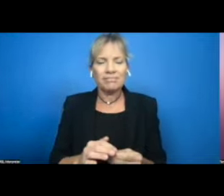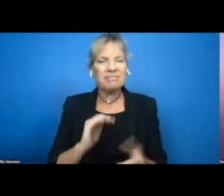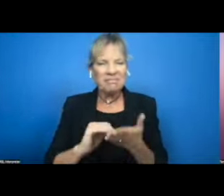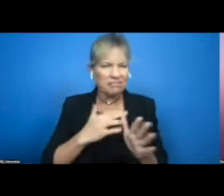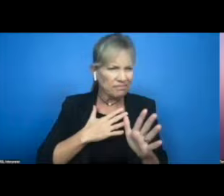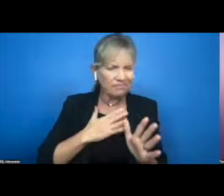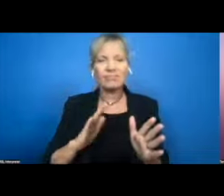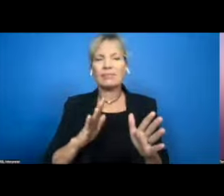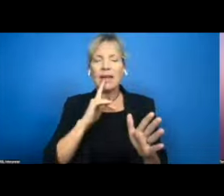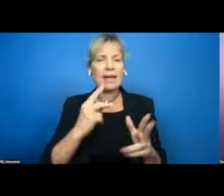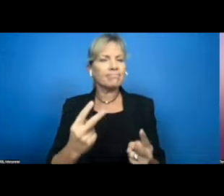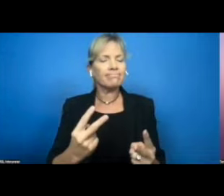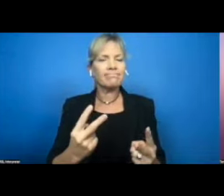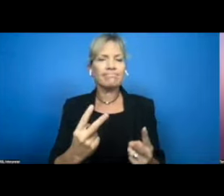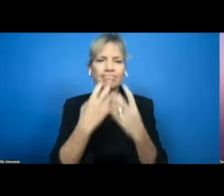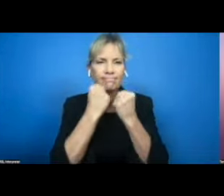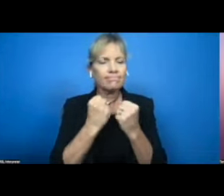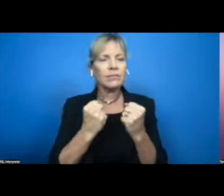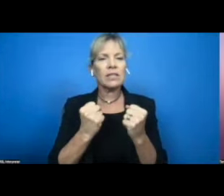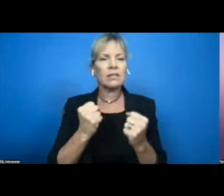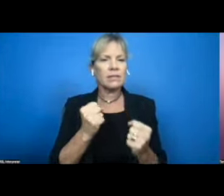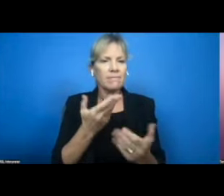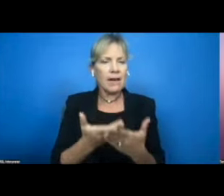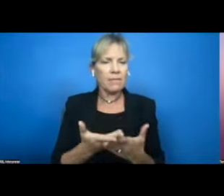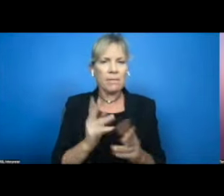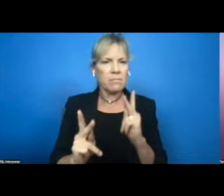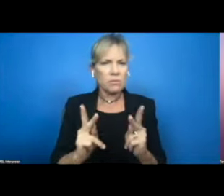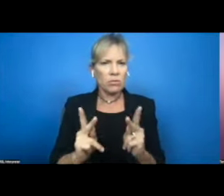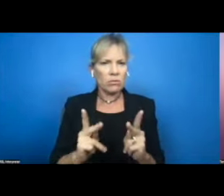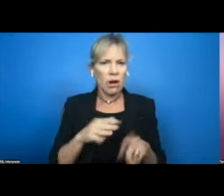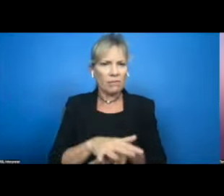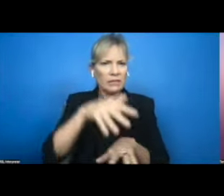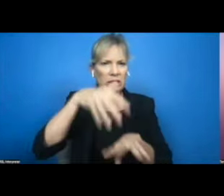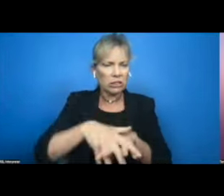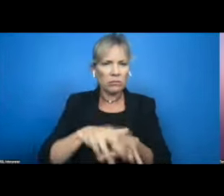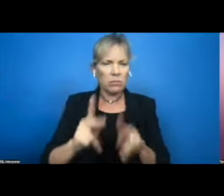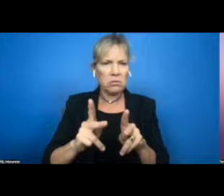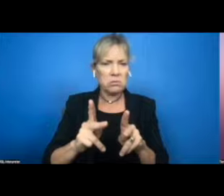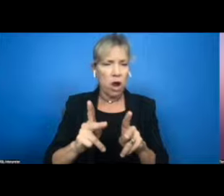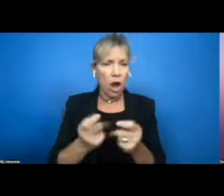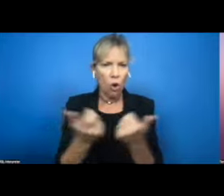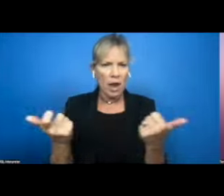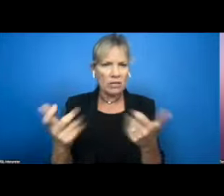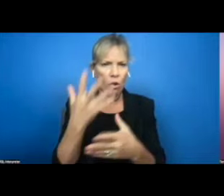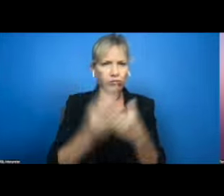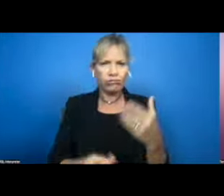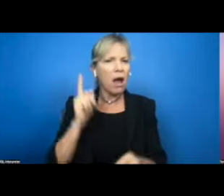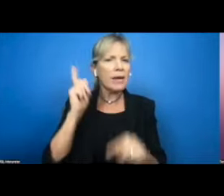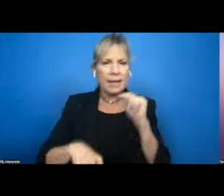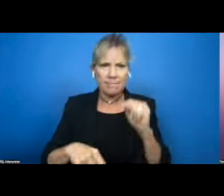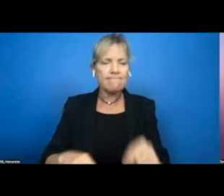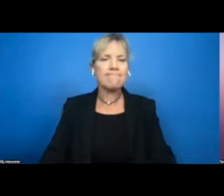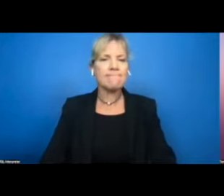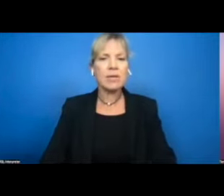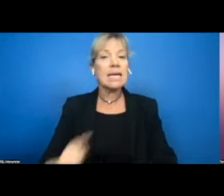it commemorates the fact that Indigenous people have not and cannot be erased. And so that's why